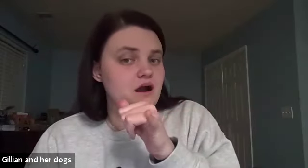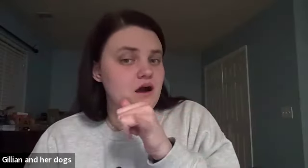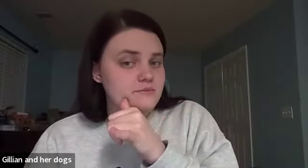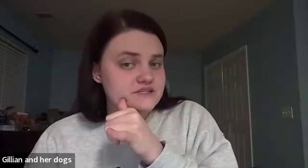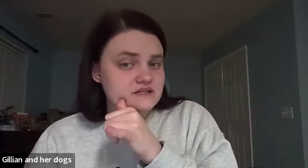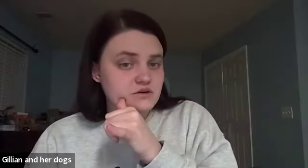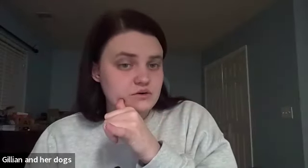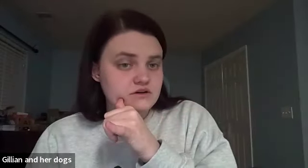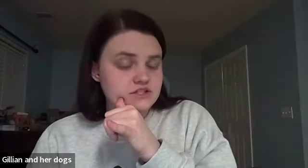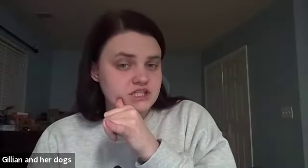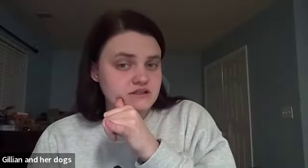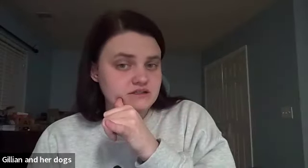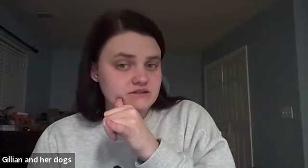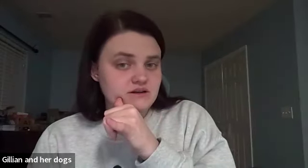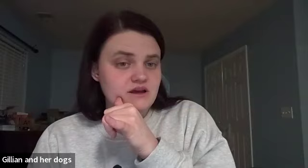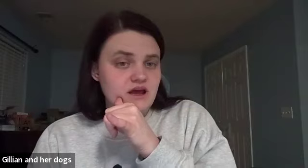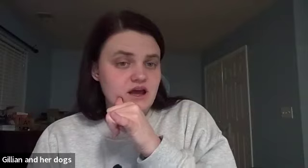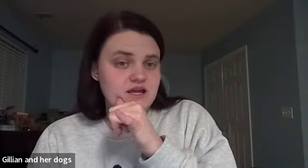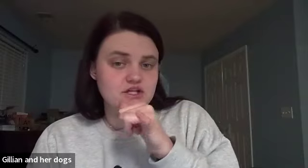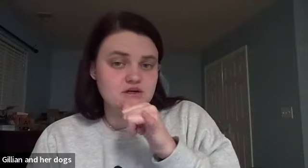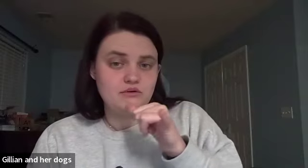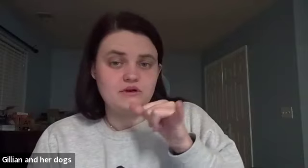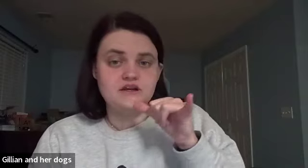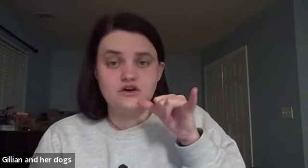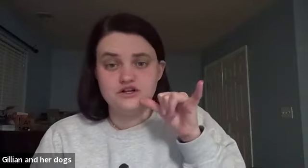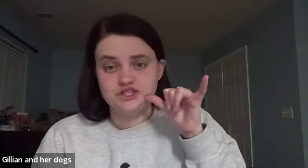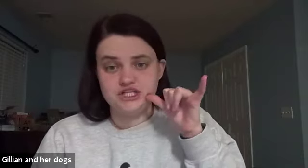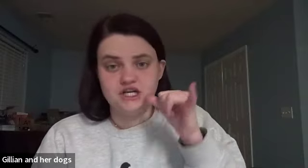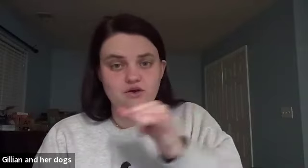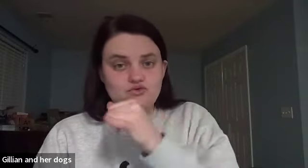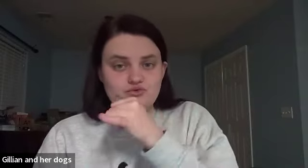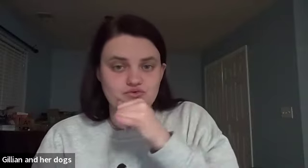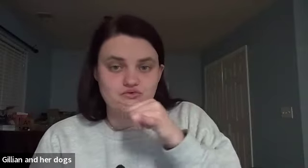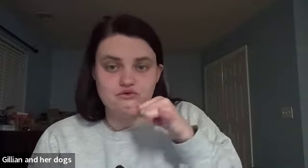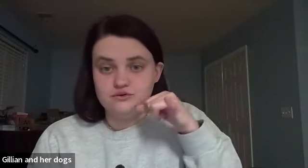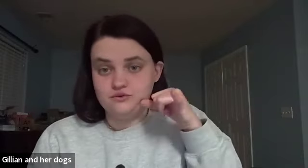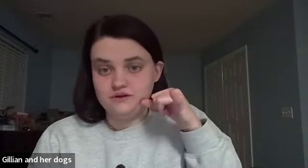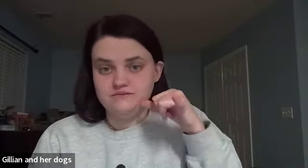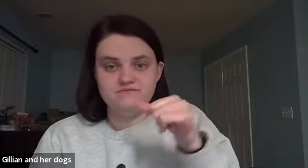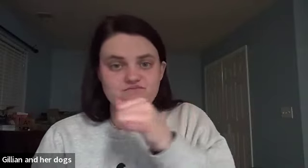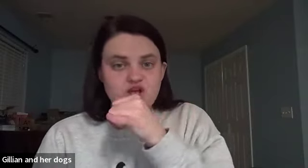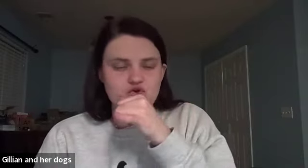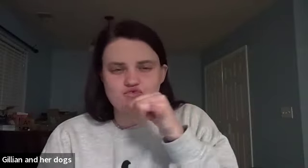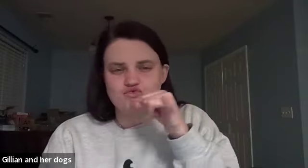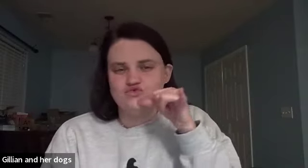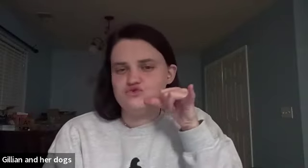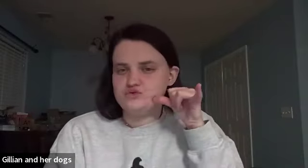the opposite corner cheek, and you're gonna bring it across your chin. Rude.